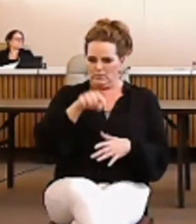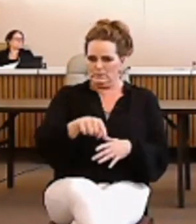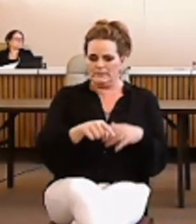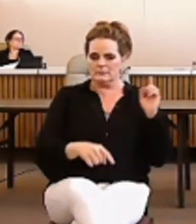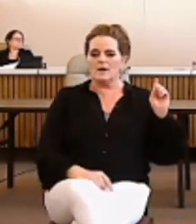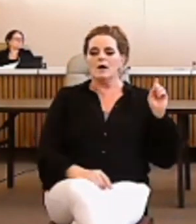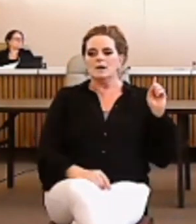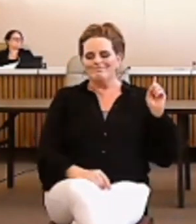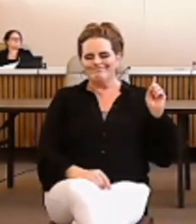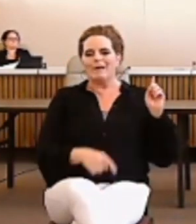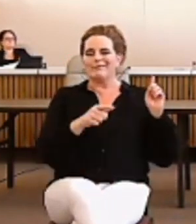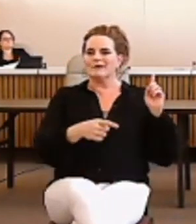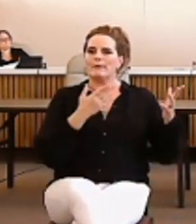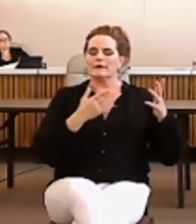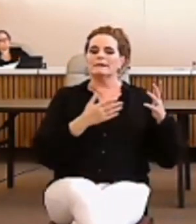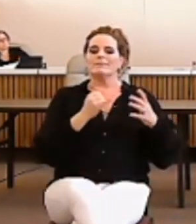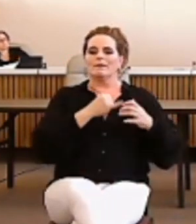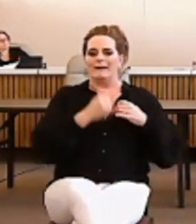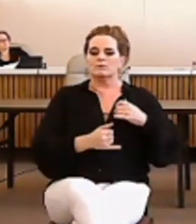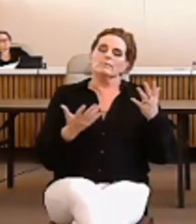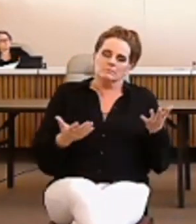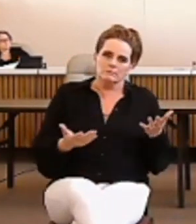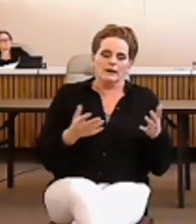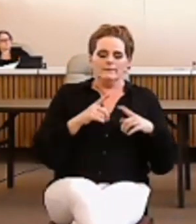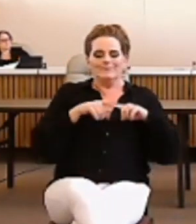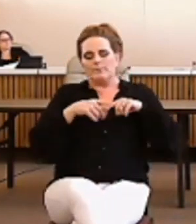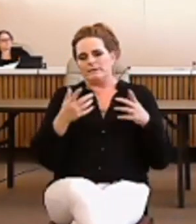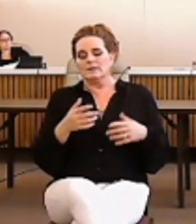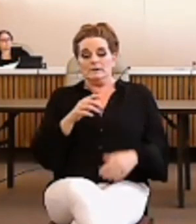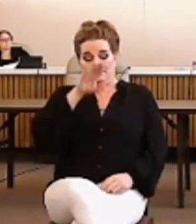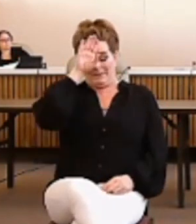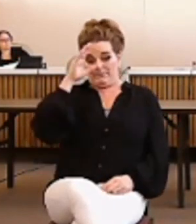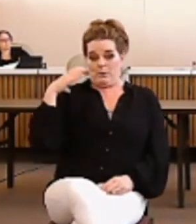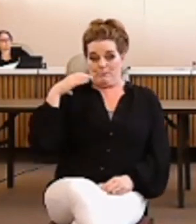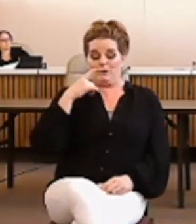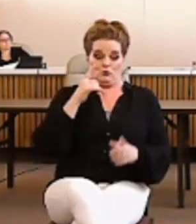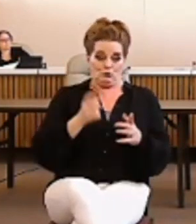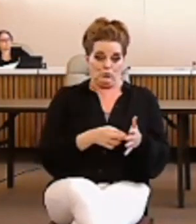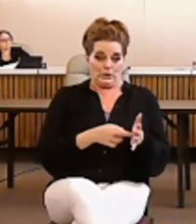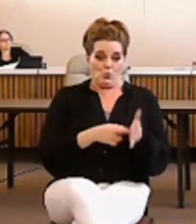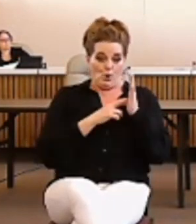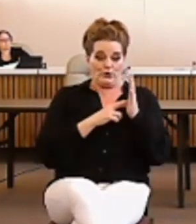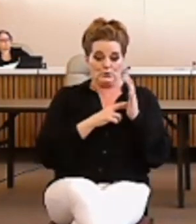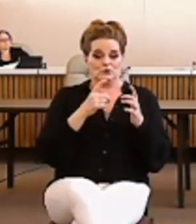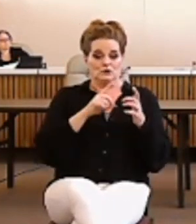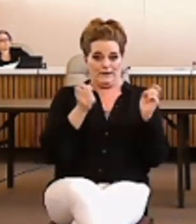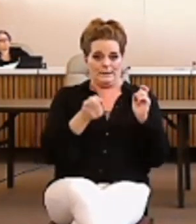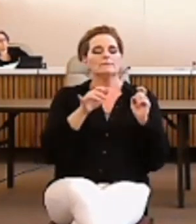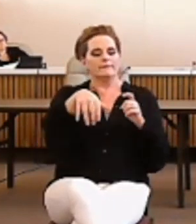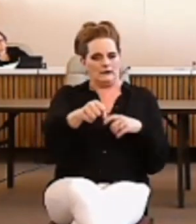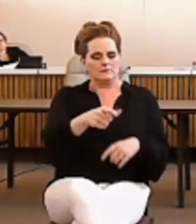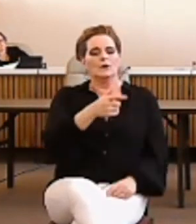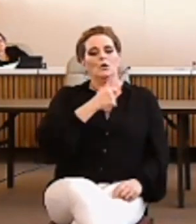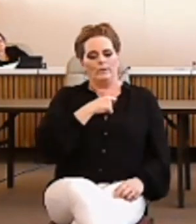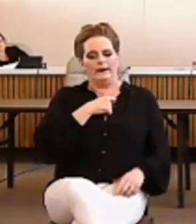This will most likely be the last, so that depends. If the fire marshal requires a change, Mhm. then yes, we would reopen